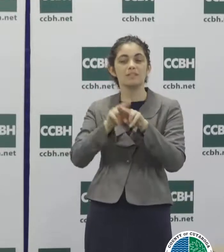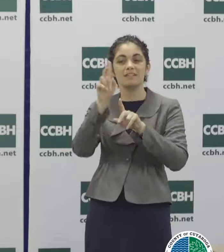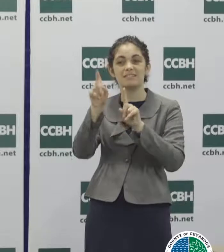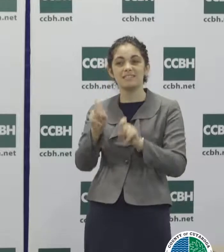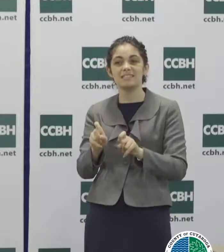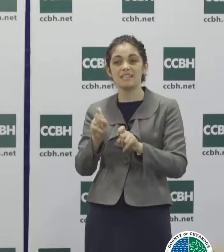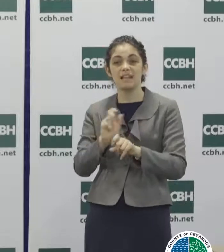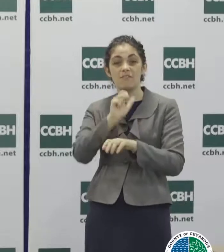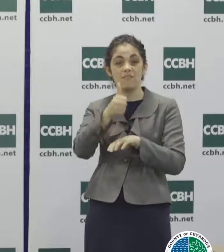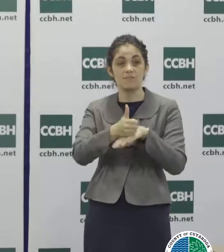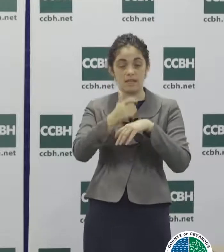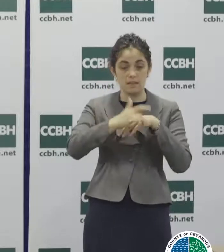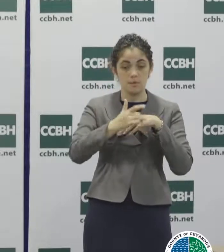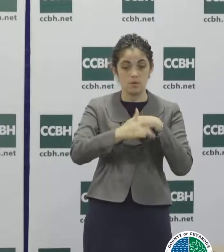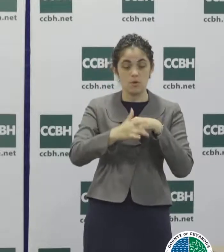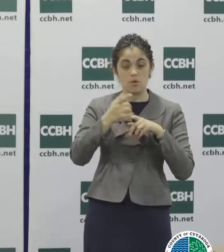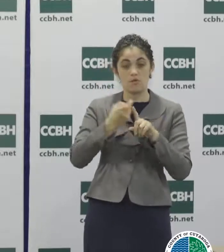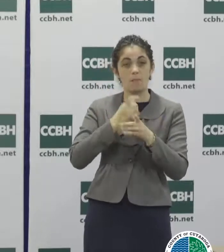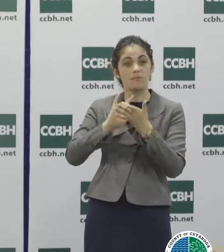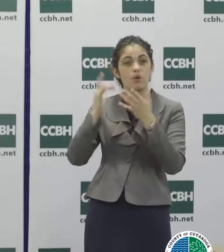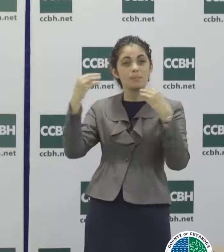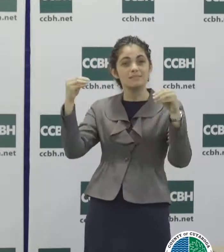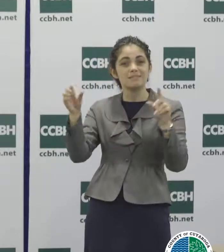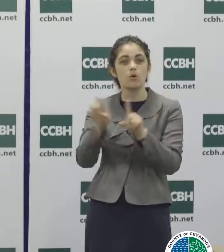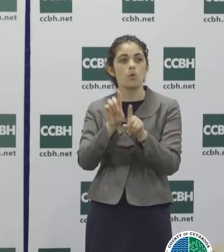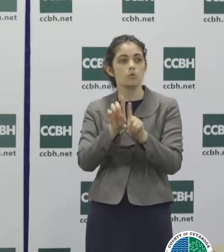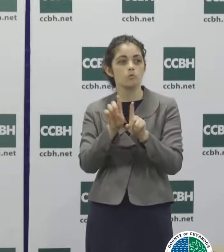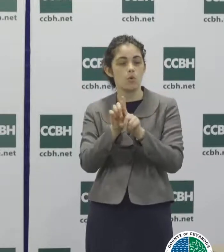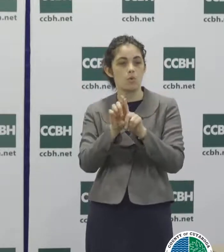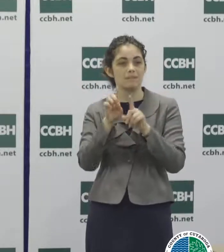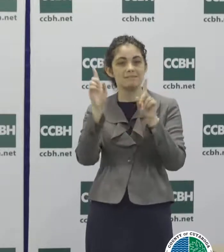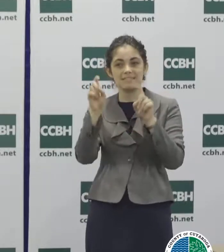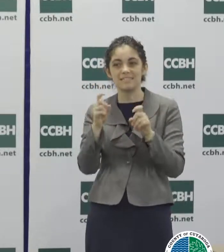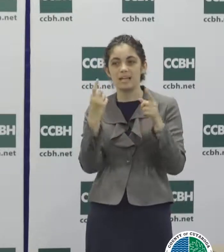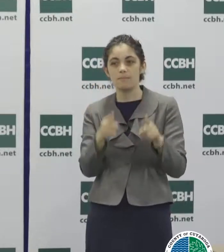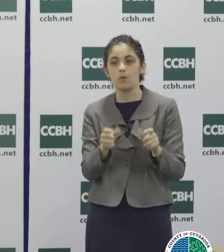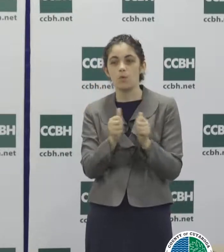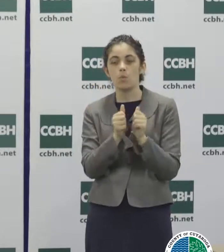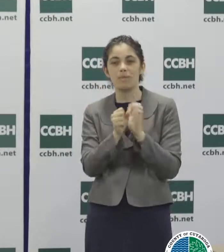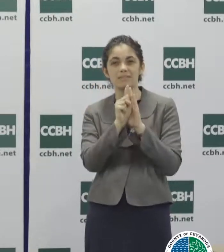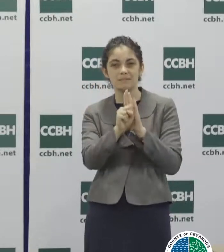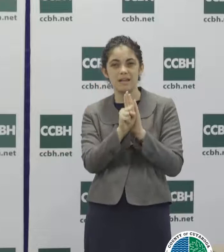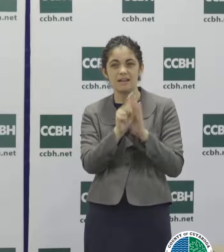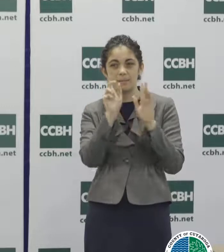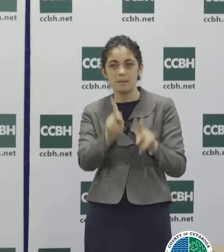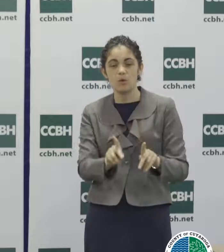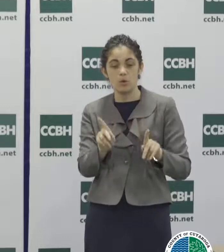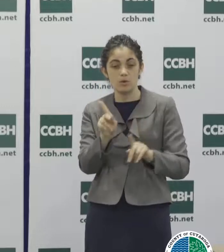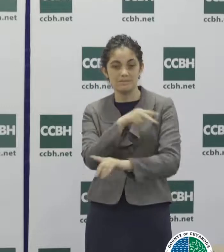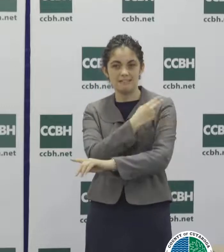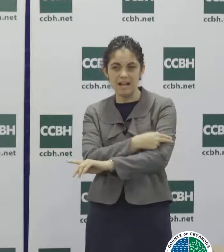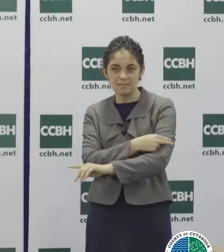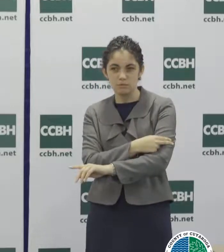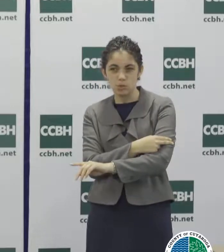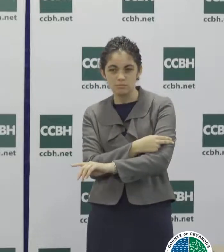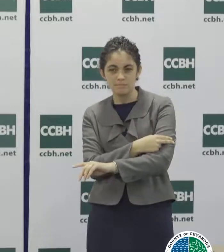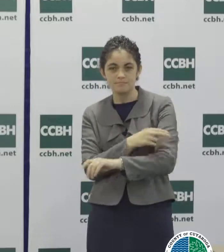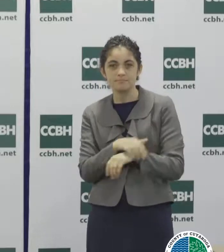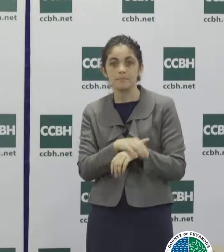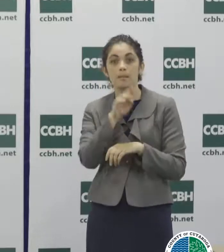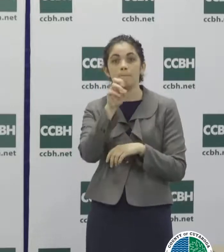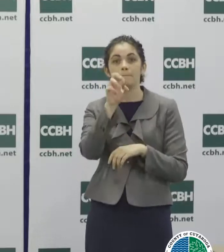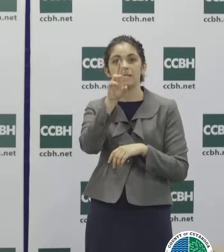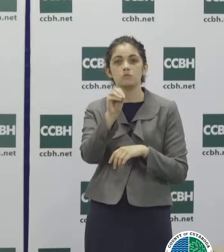testing sites in the community from pharmacies, along with testing that's happening with symptomatic people in the hospital systems.